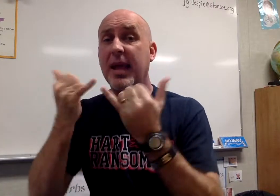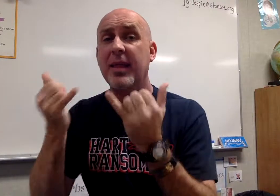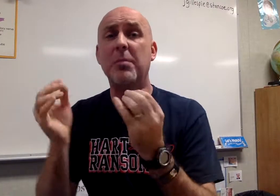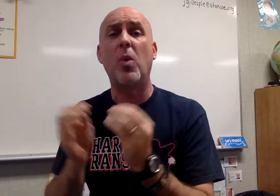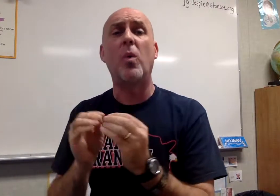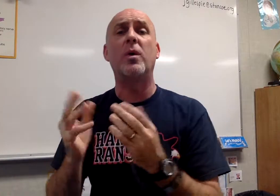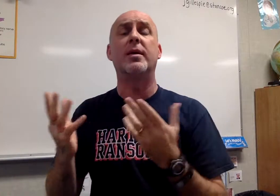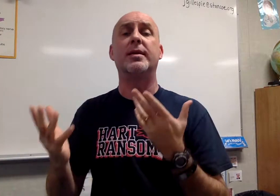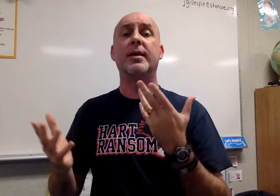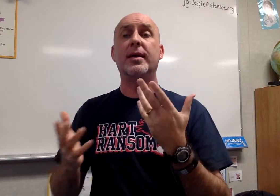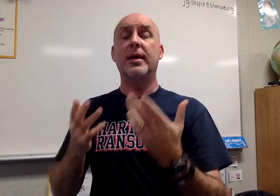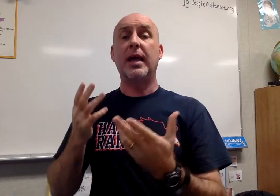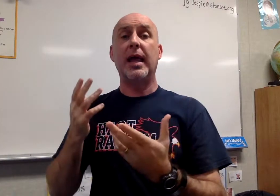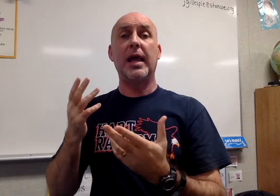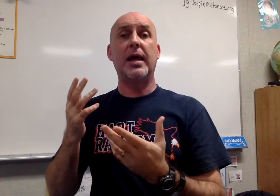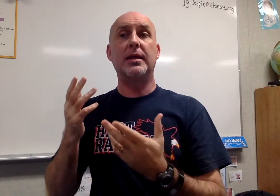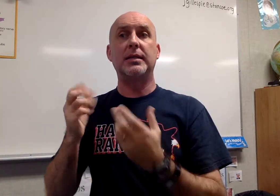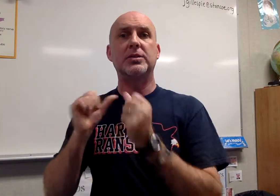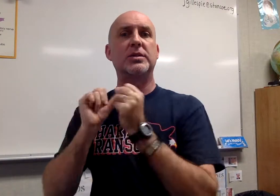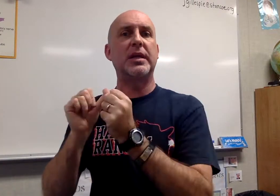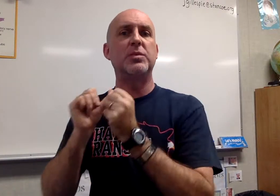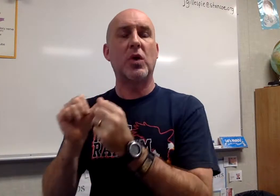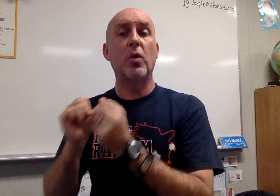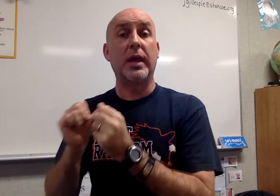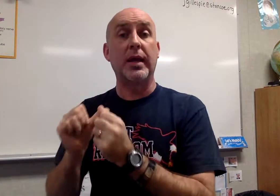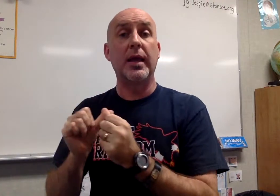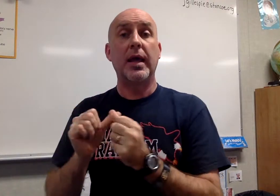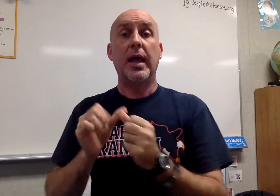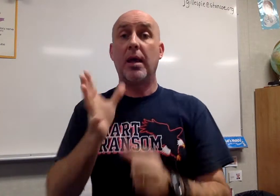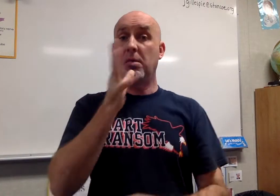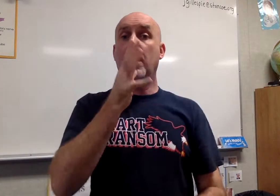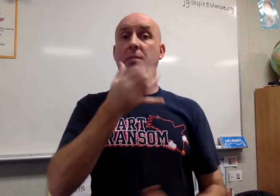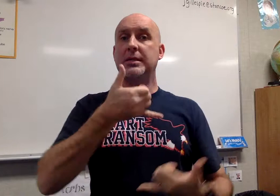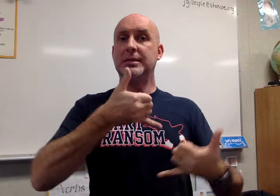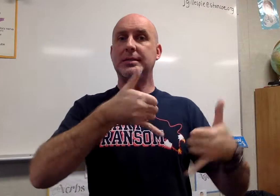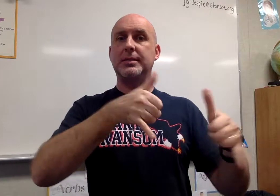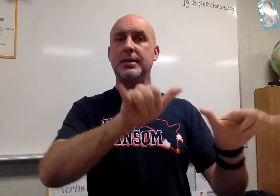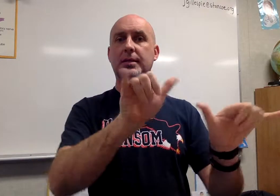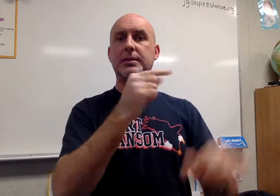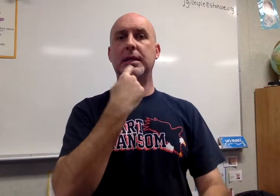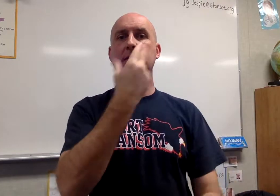yelling more, and it just keeps going. And mom still says no.